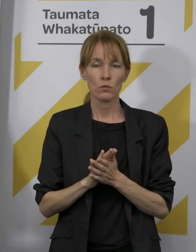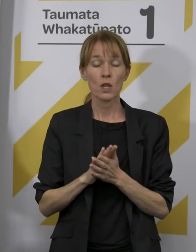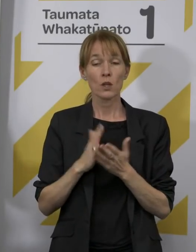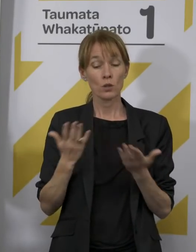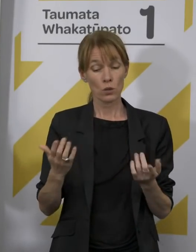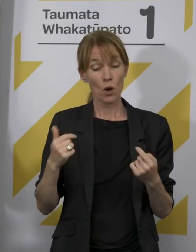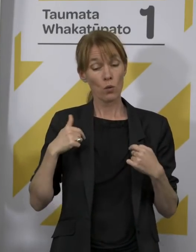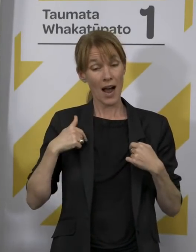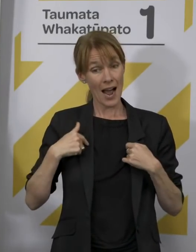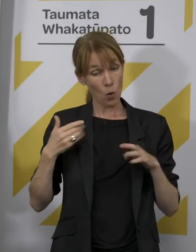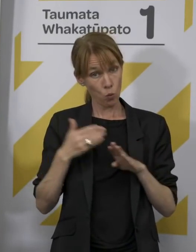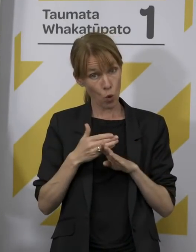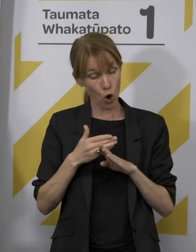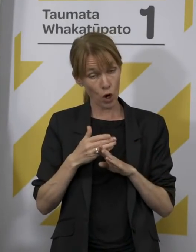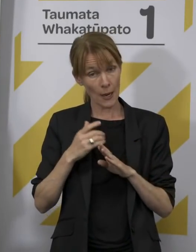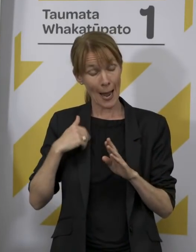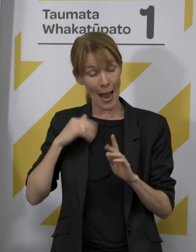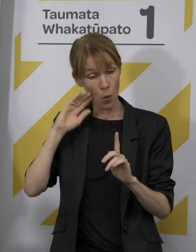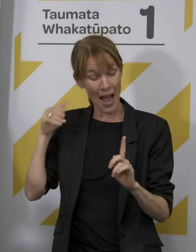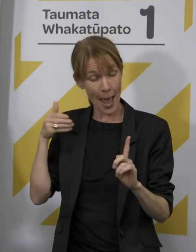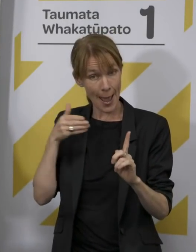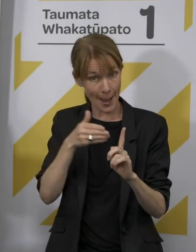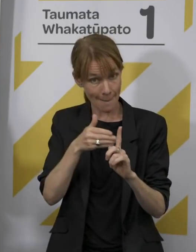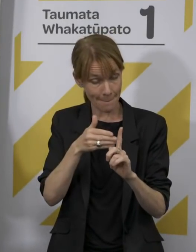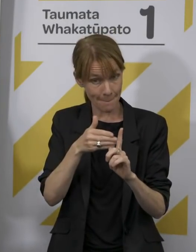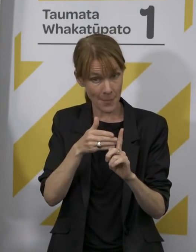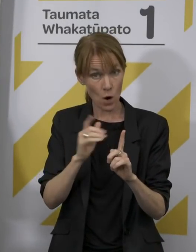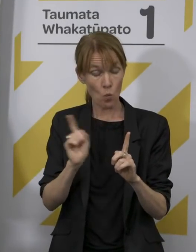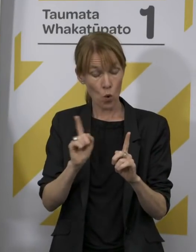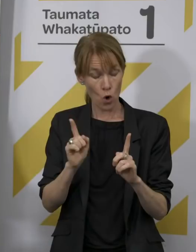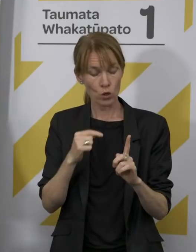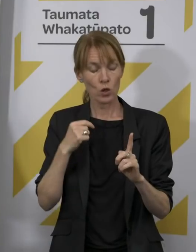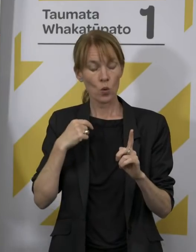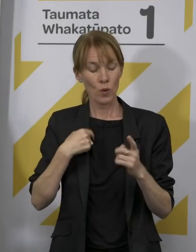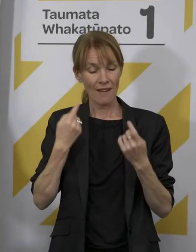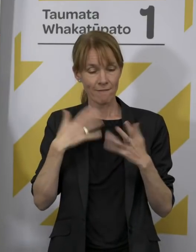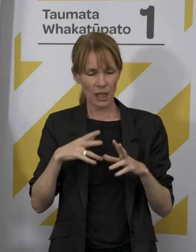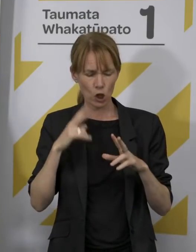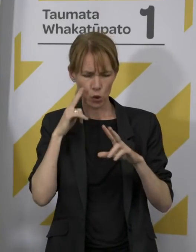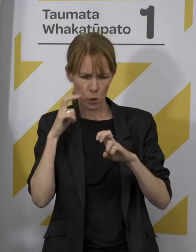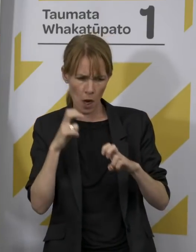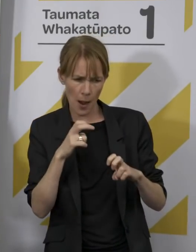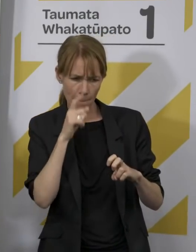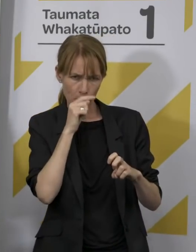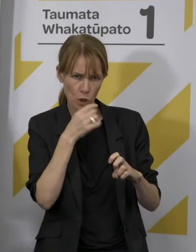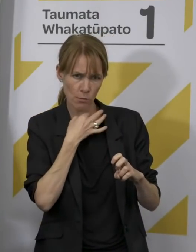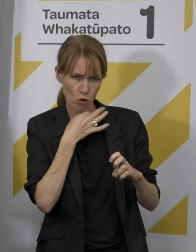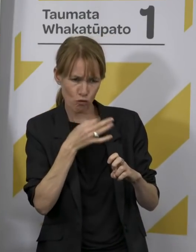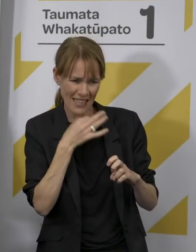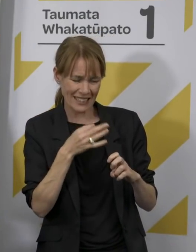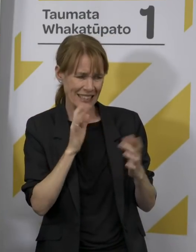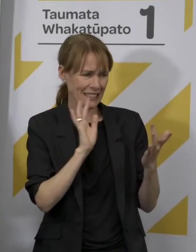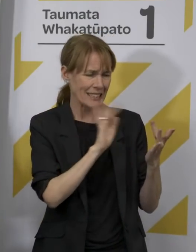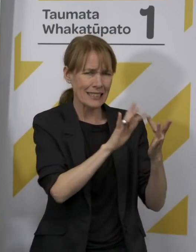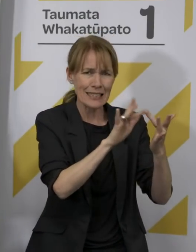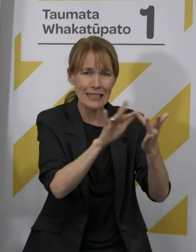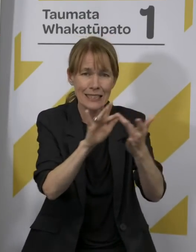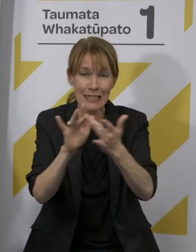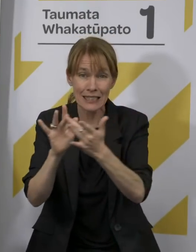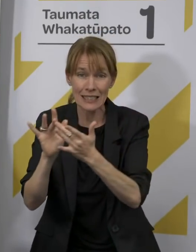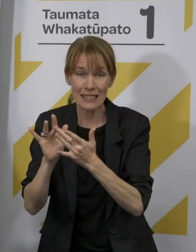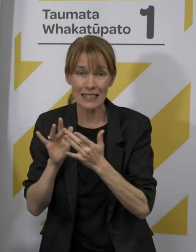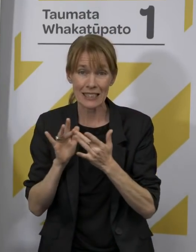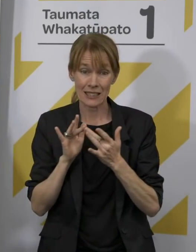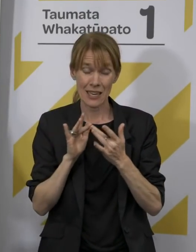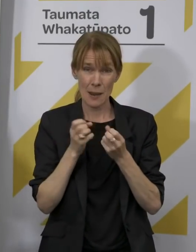today, is we have worked systematically through where there may have been any risk and spread the net very wide to make sure